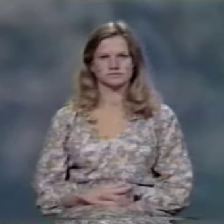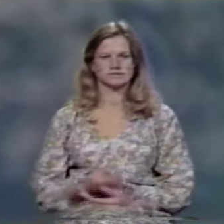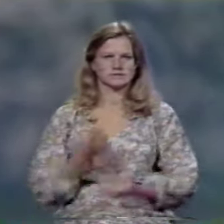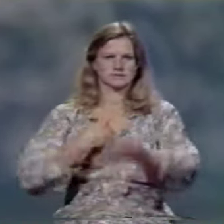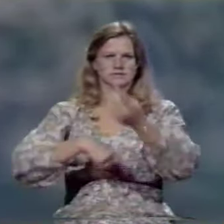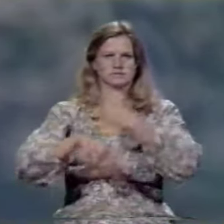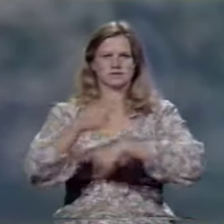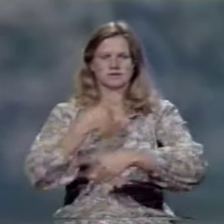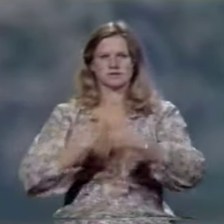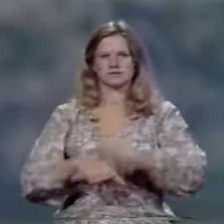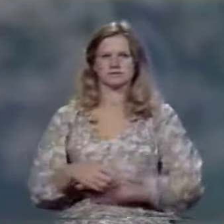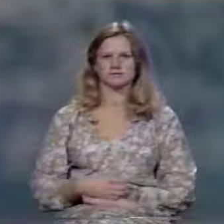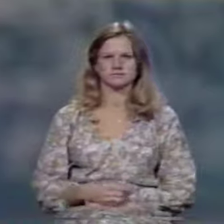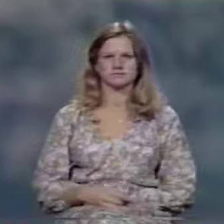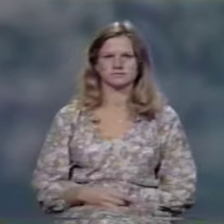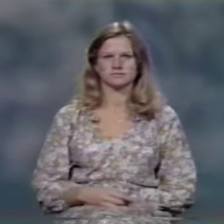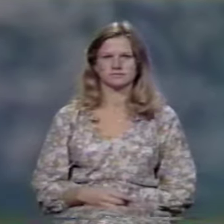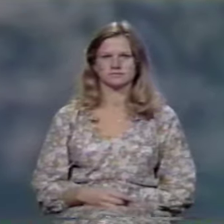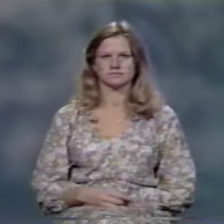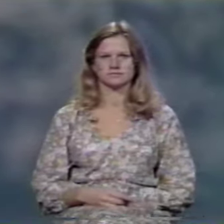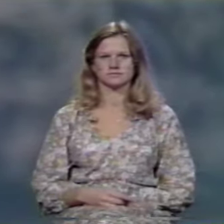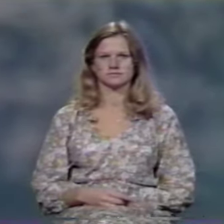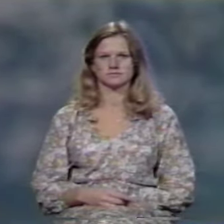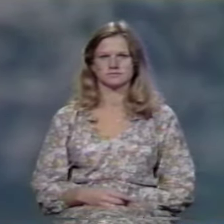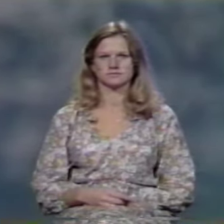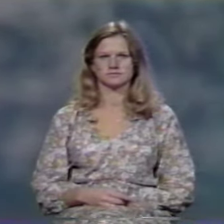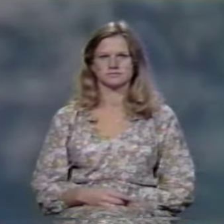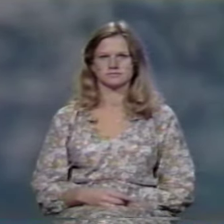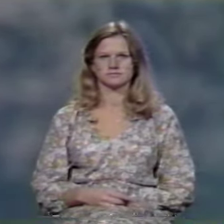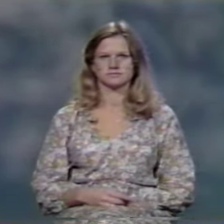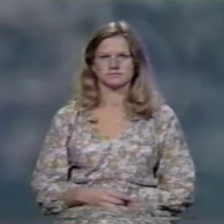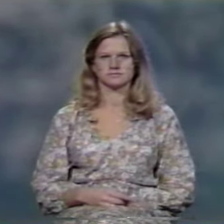Sign. This means either to sign or a sign.